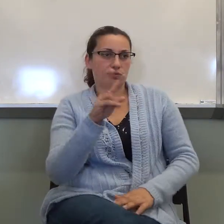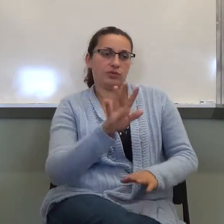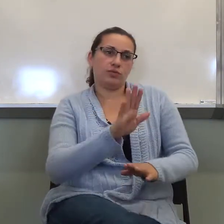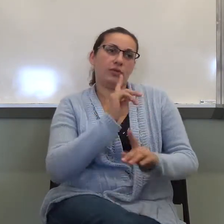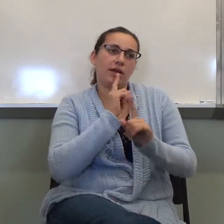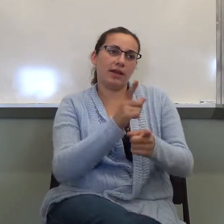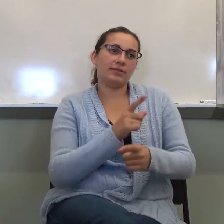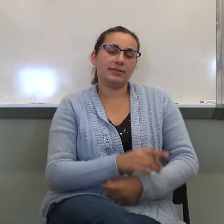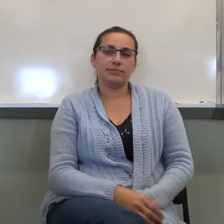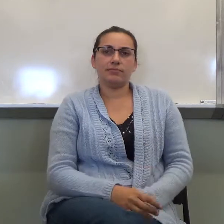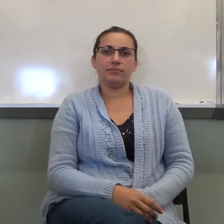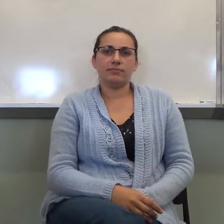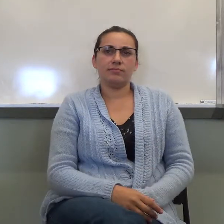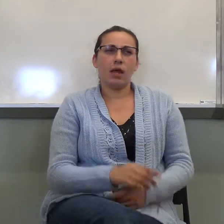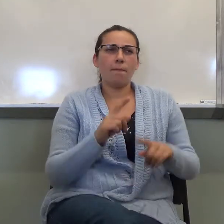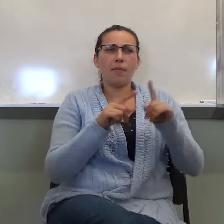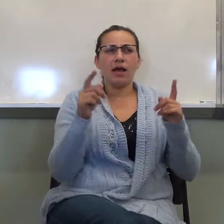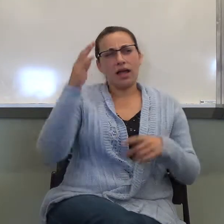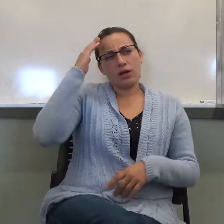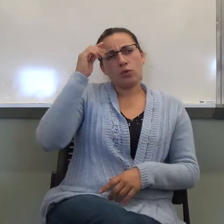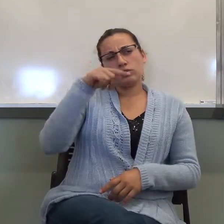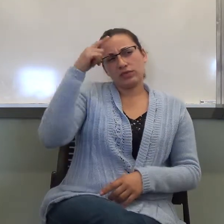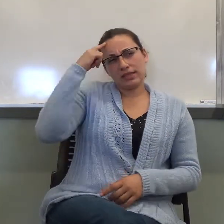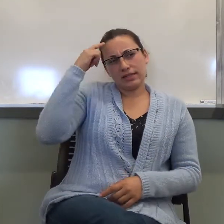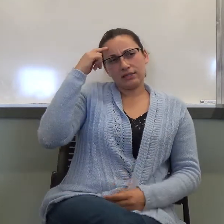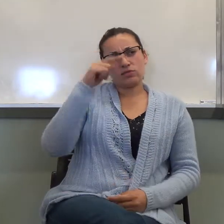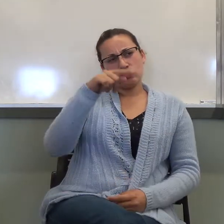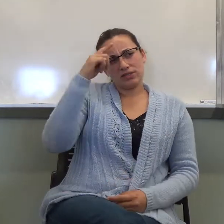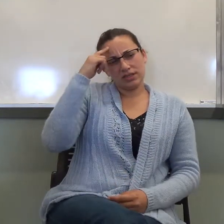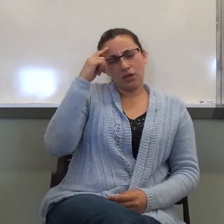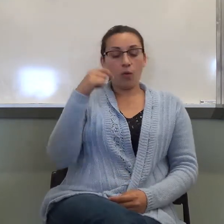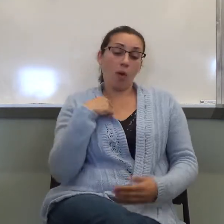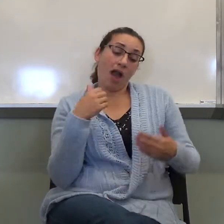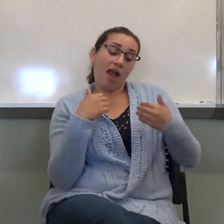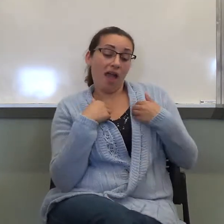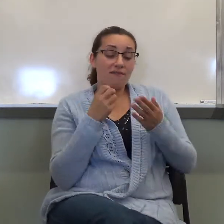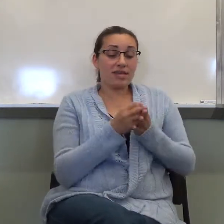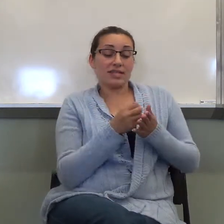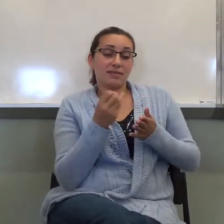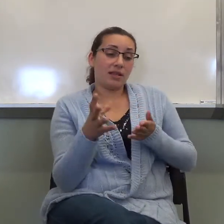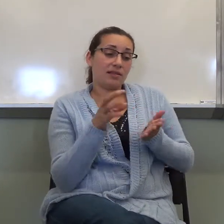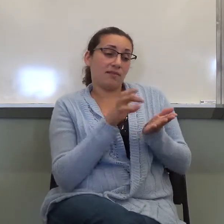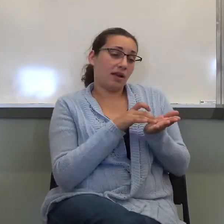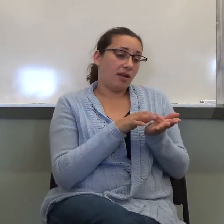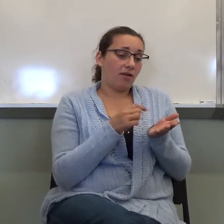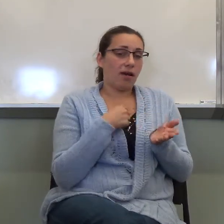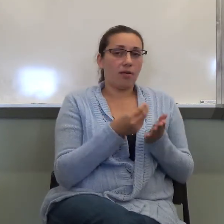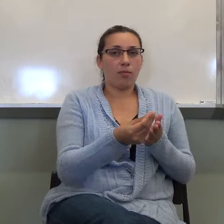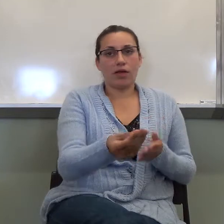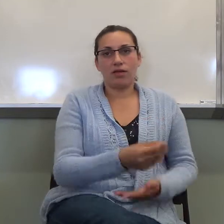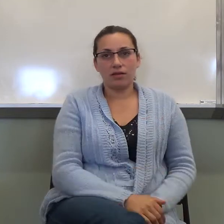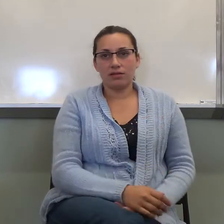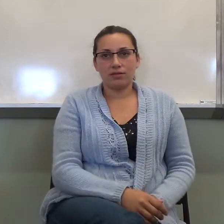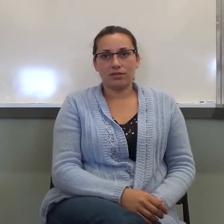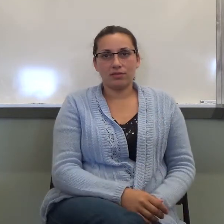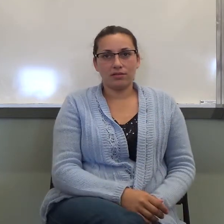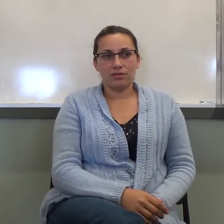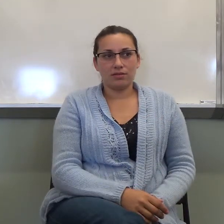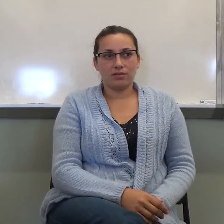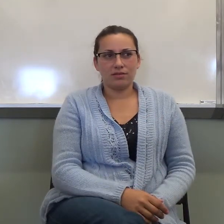thinking. You're thinking, I have this expensive calculator I bought. So, okay? Why are you telling me how to add